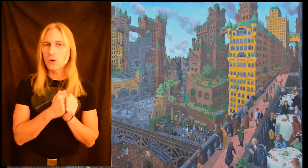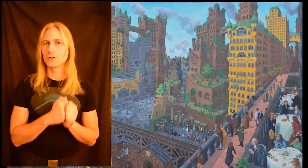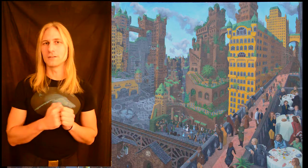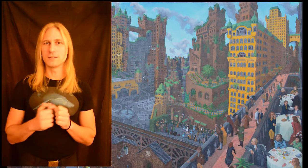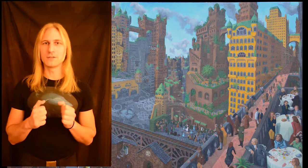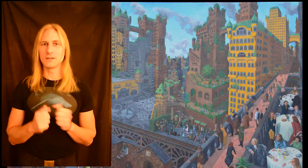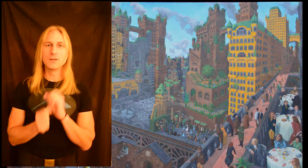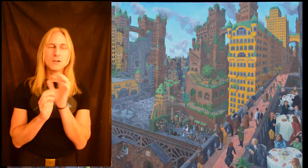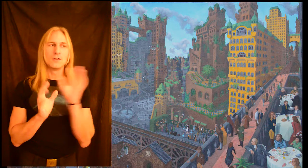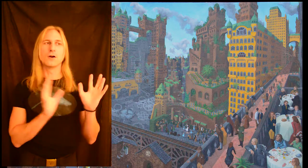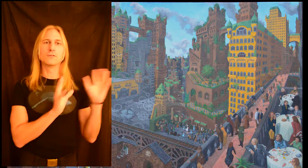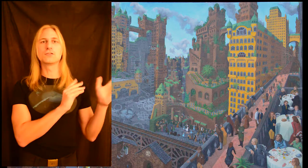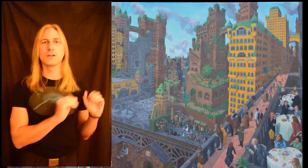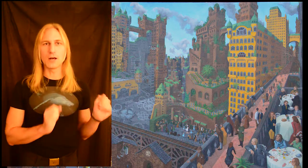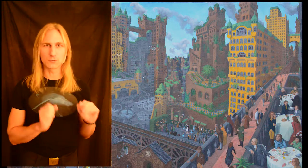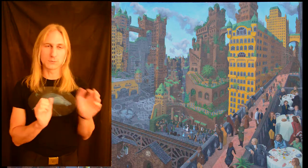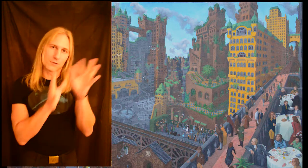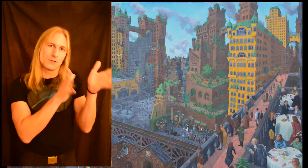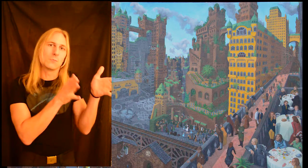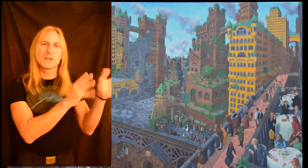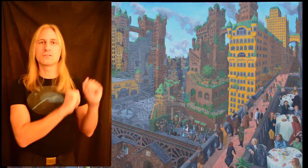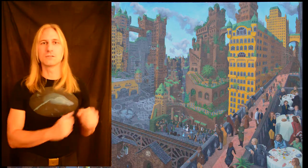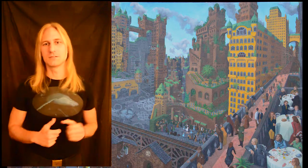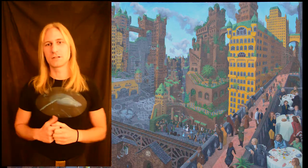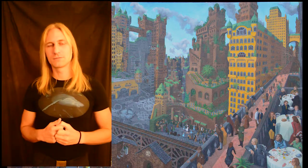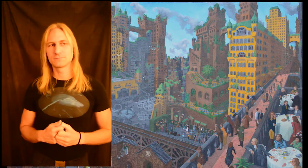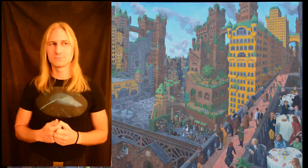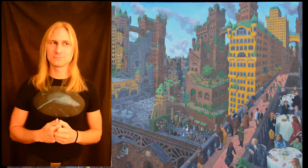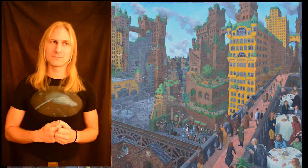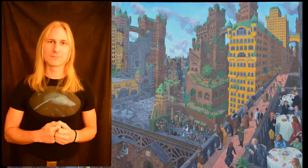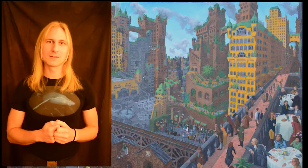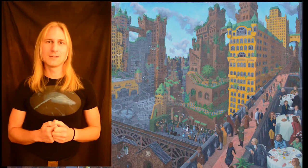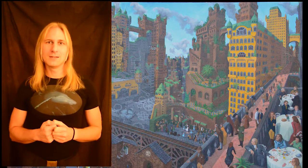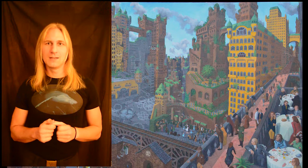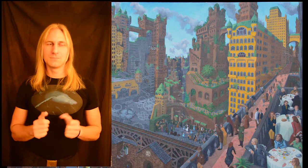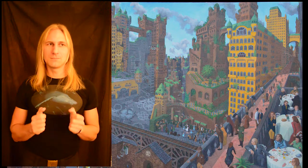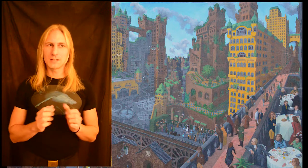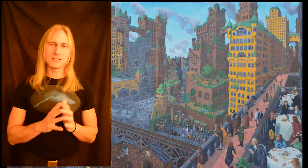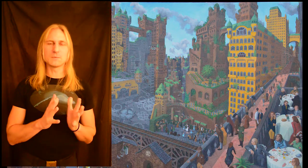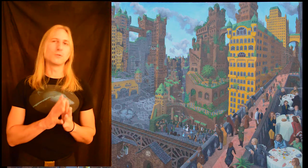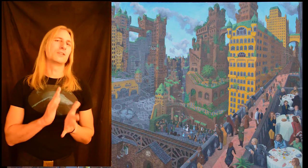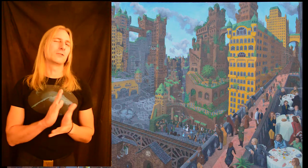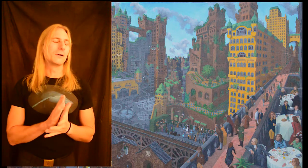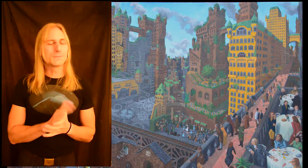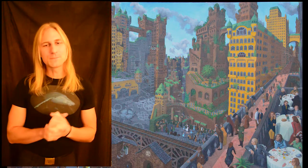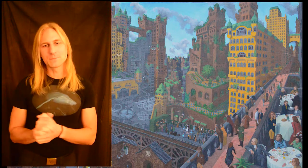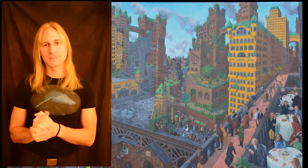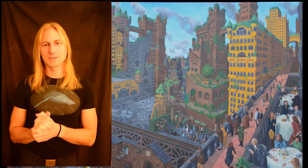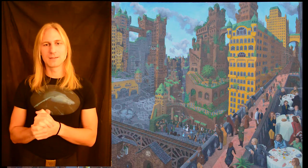be too long until there's an official announcement with, pictures and stuff. At least before